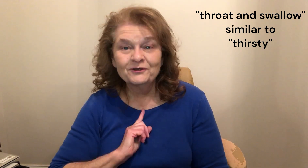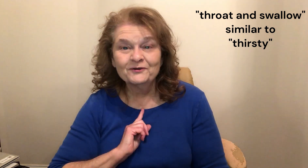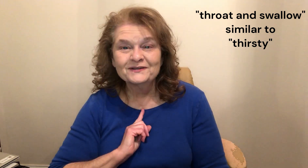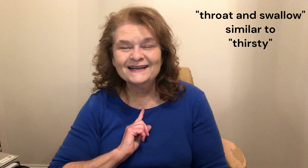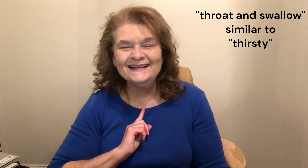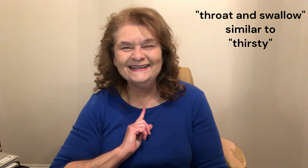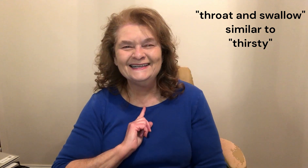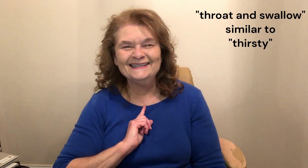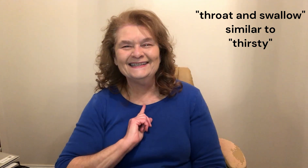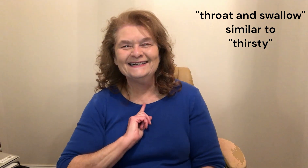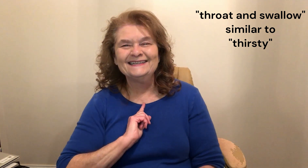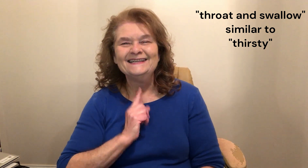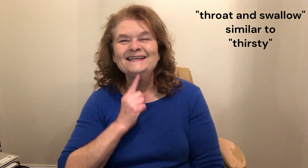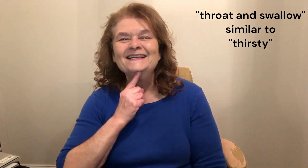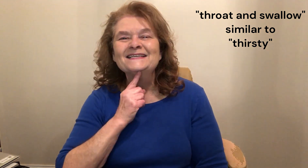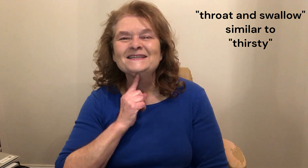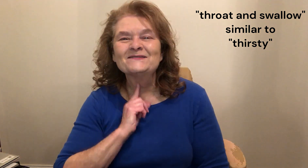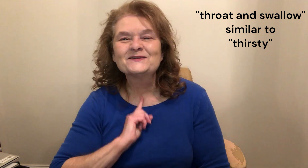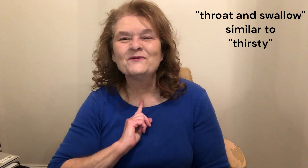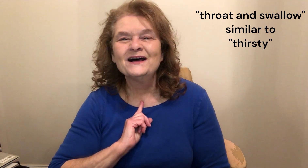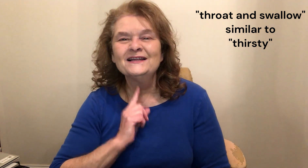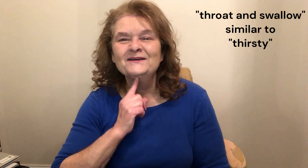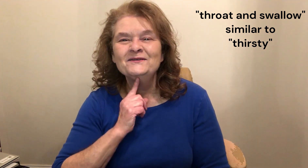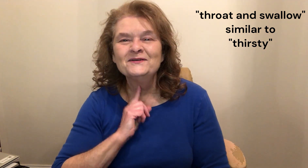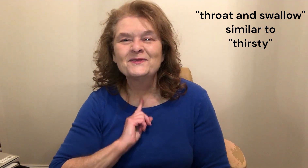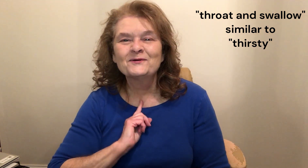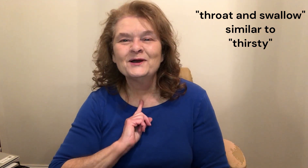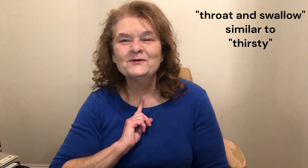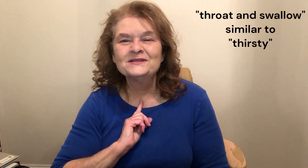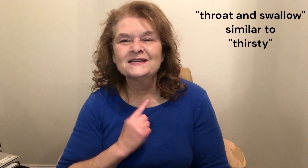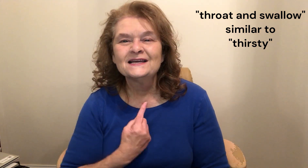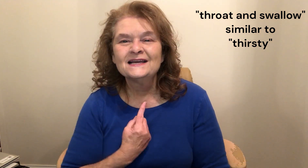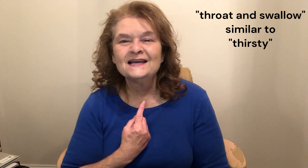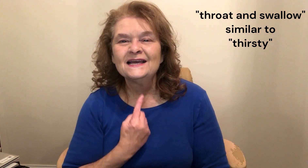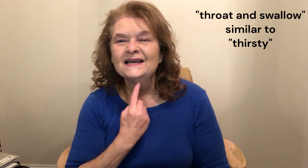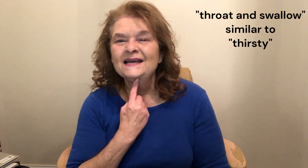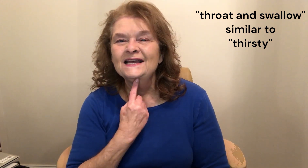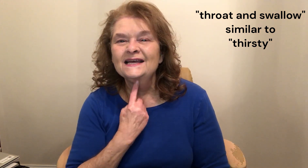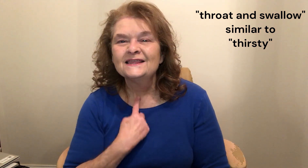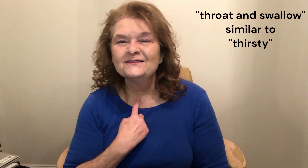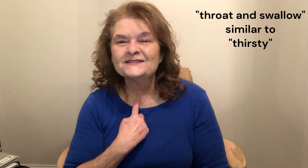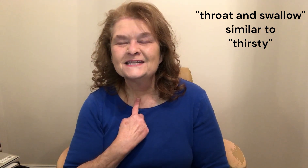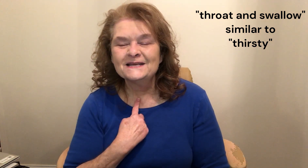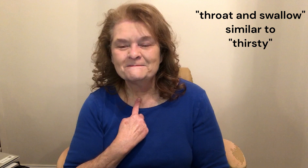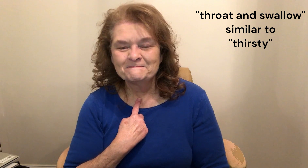throat. So swallow, throat, thirsty.